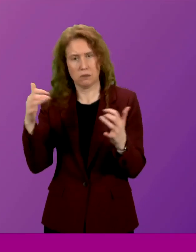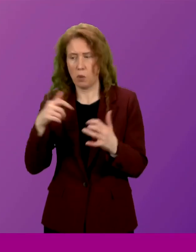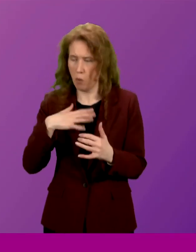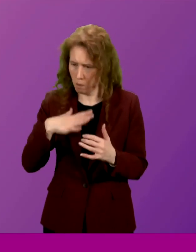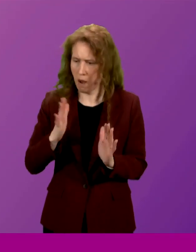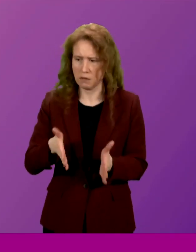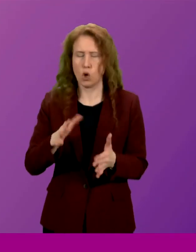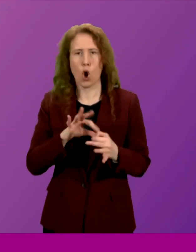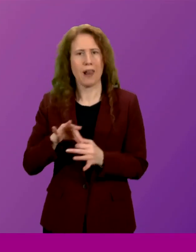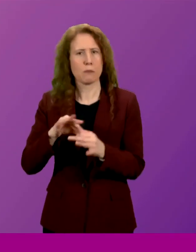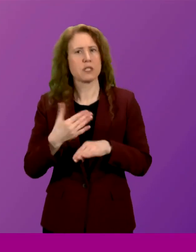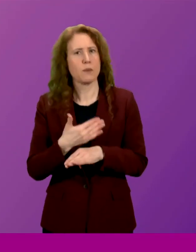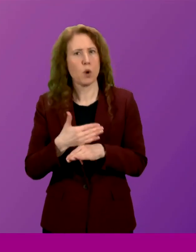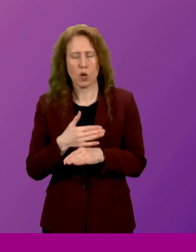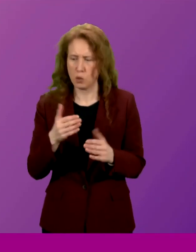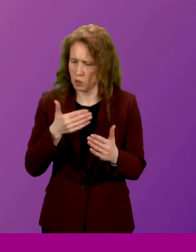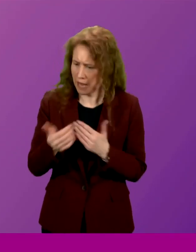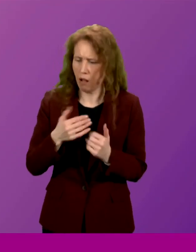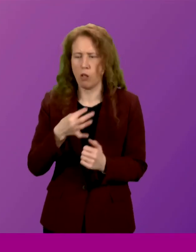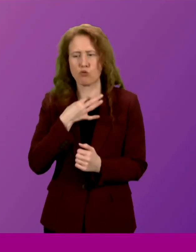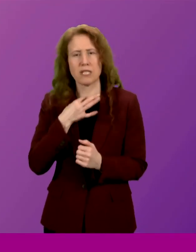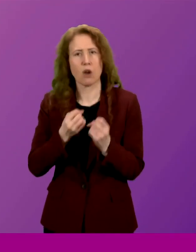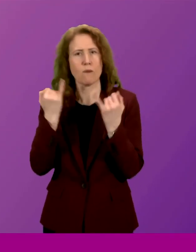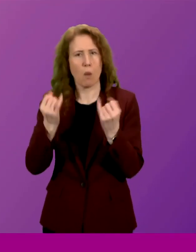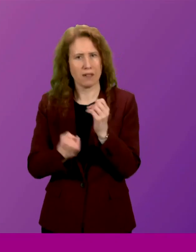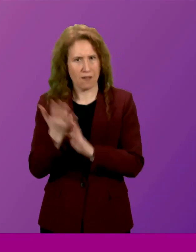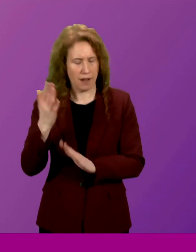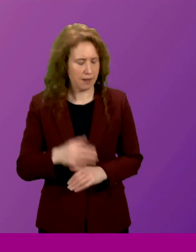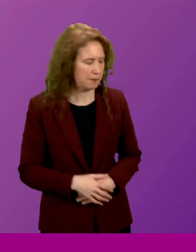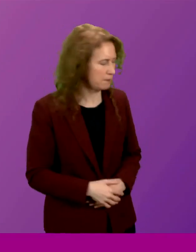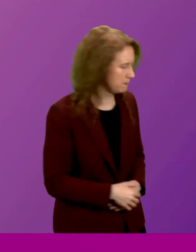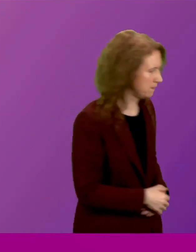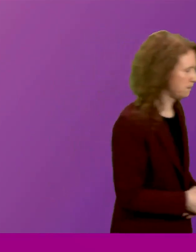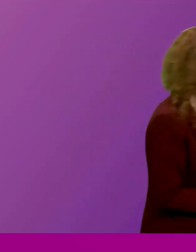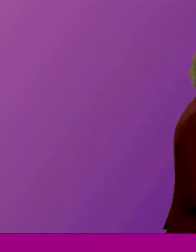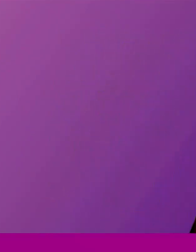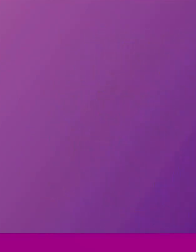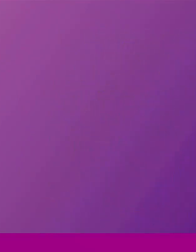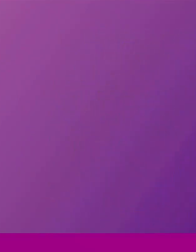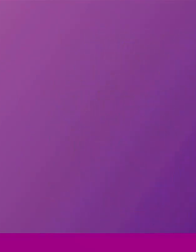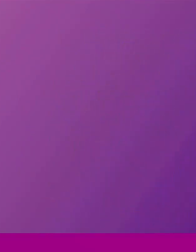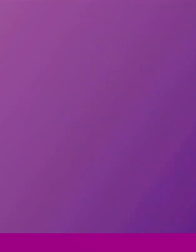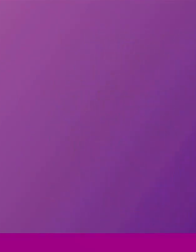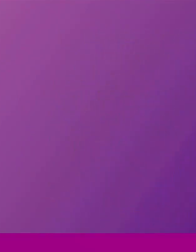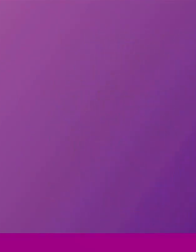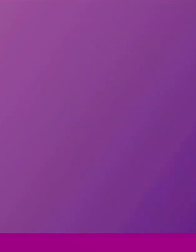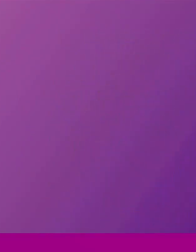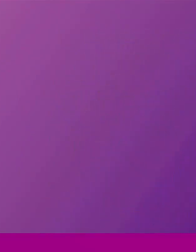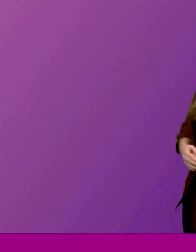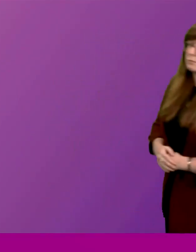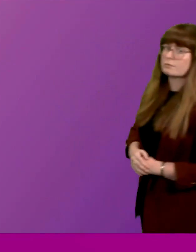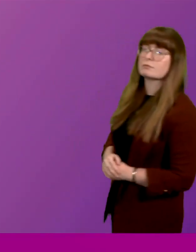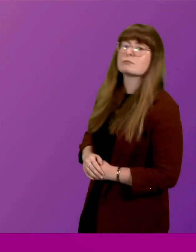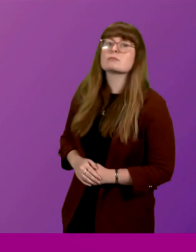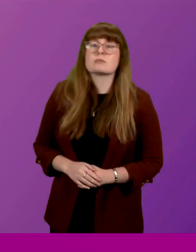effective collaborative work to tackle the risk of wildfires in our society. Thank you. We move to general and constituency supplementaries. Much interest as